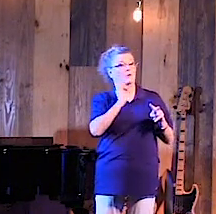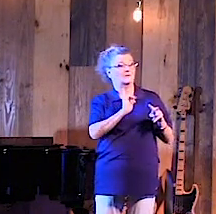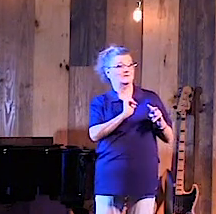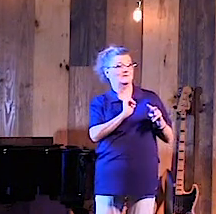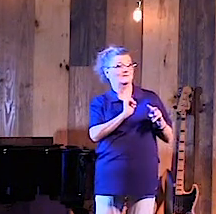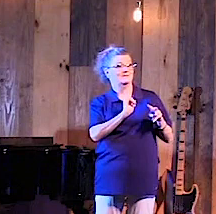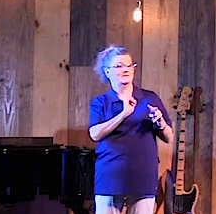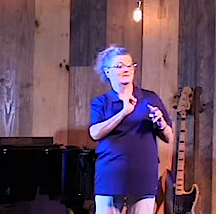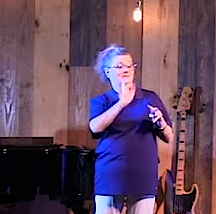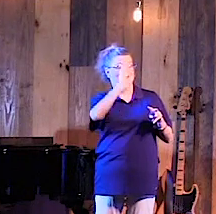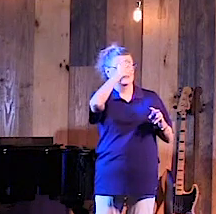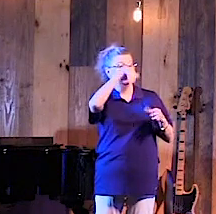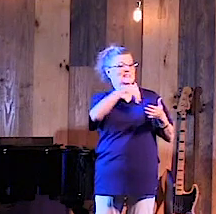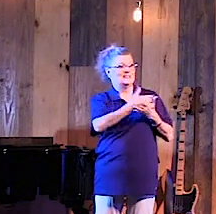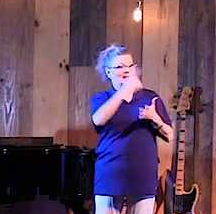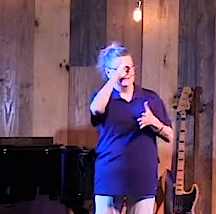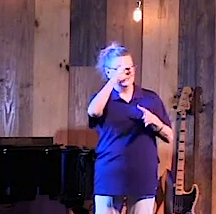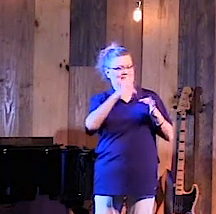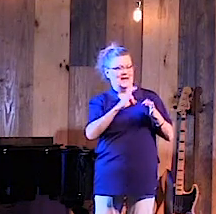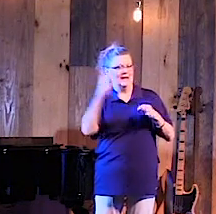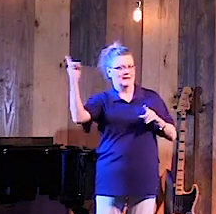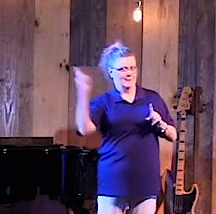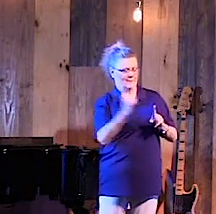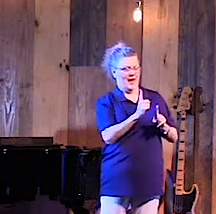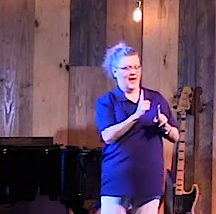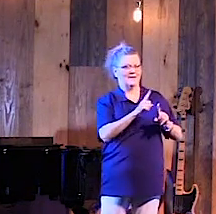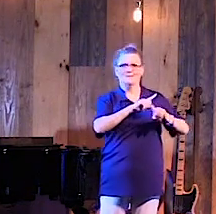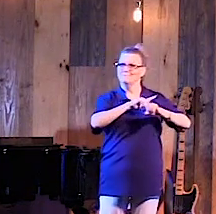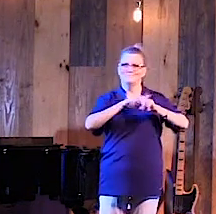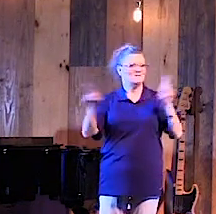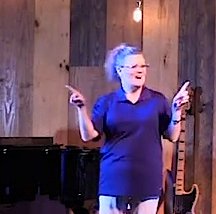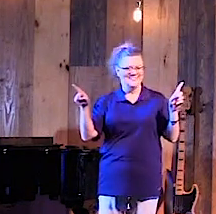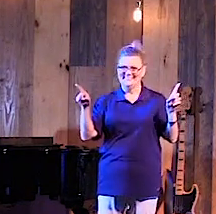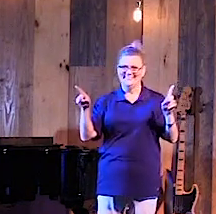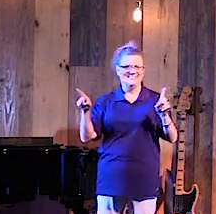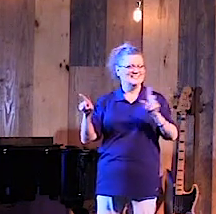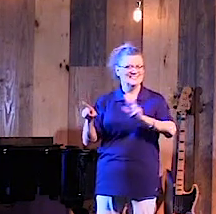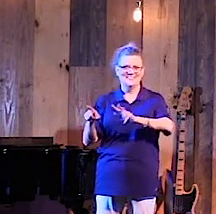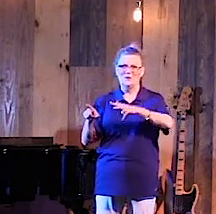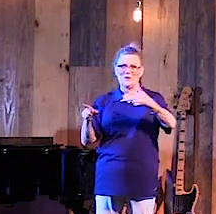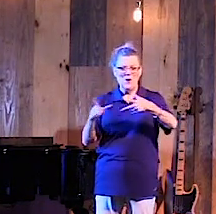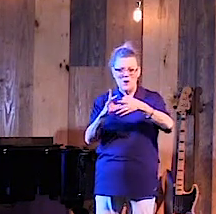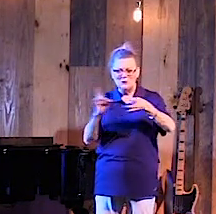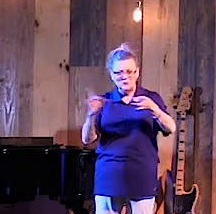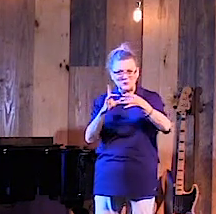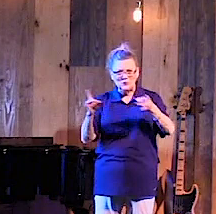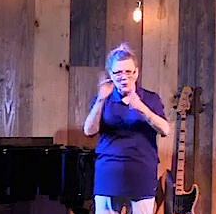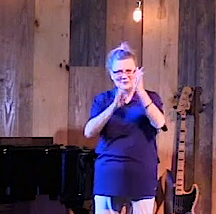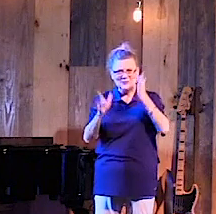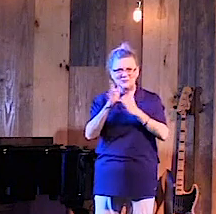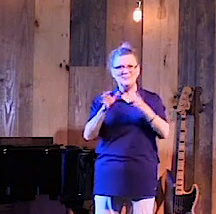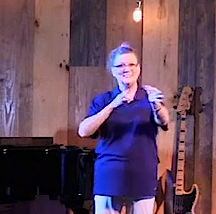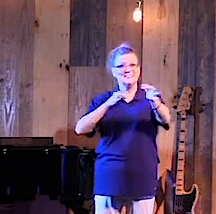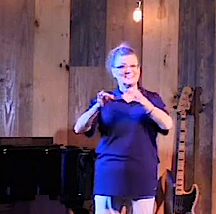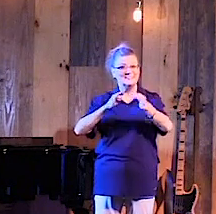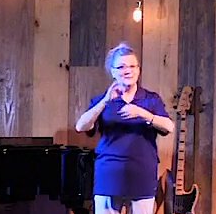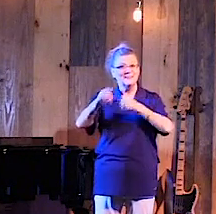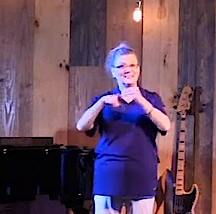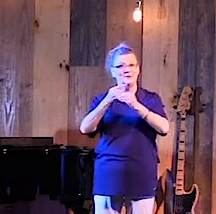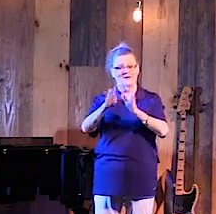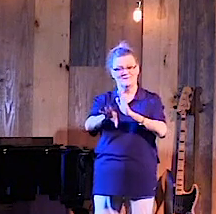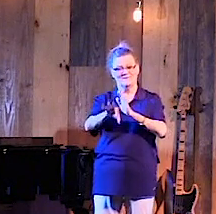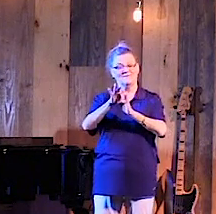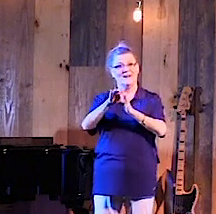who's deciding to come back. But this is the third story in a row that Jesus tells about finding something that is